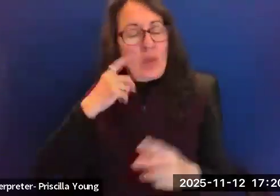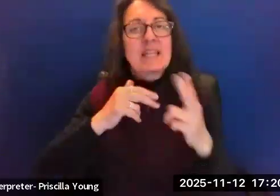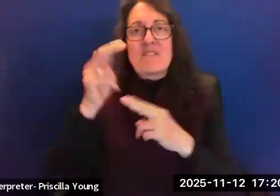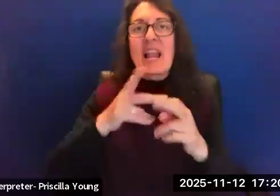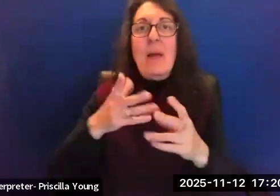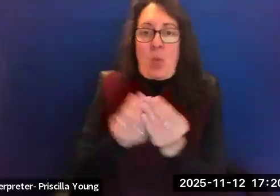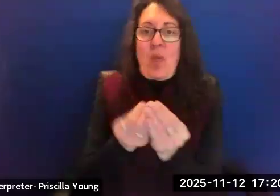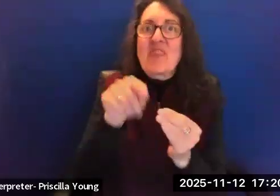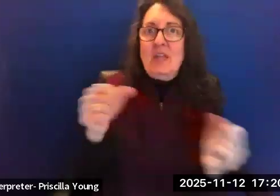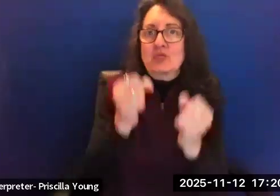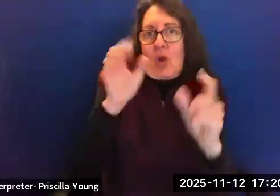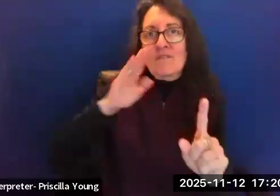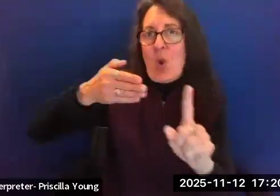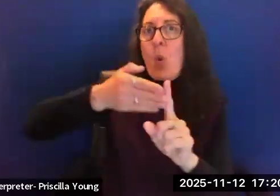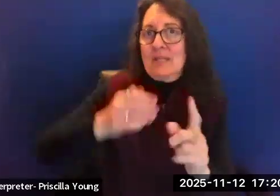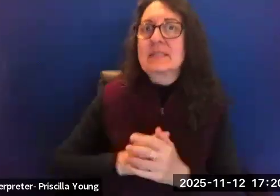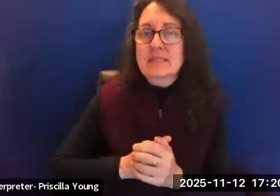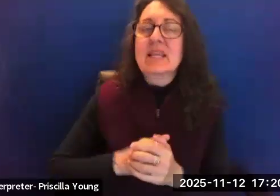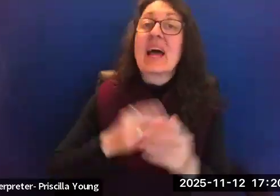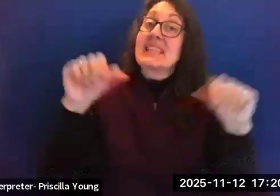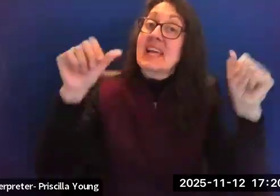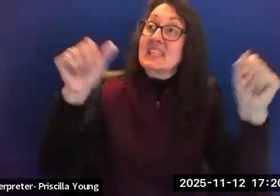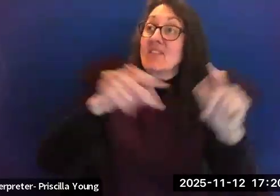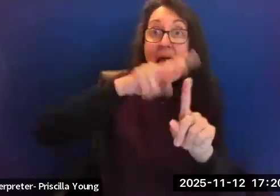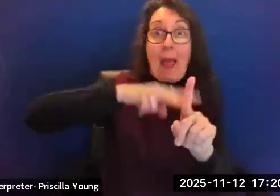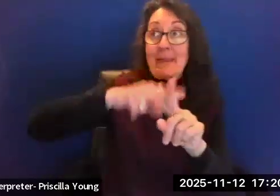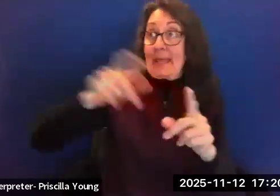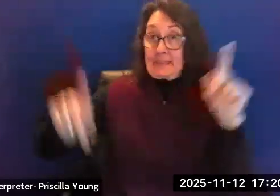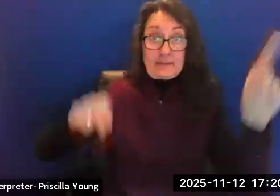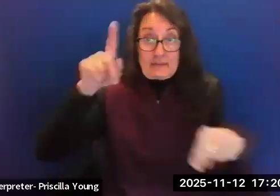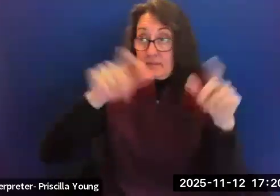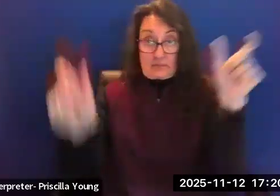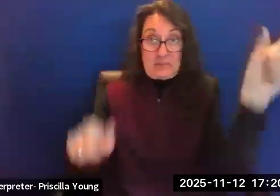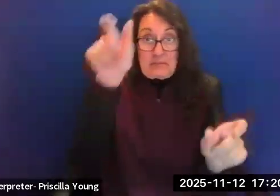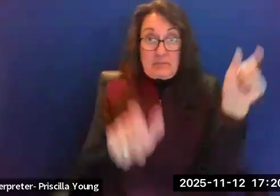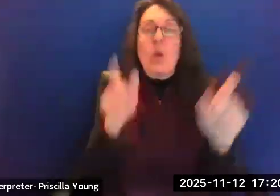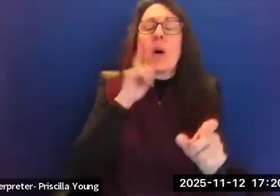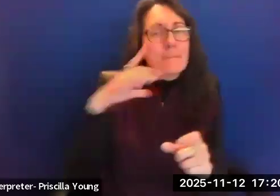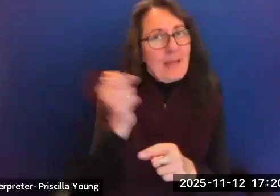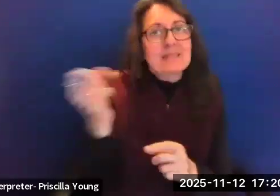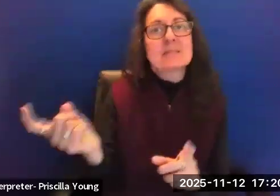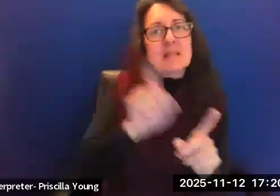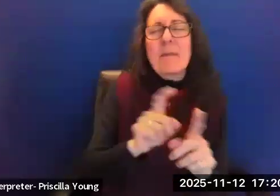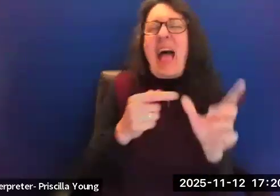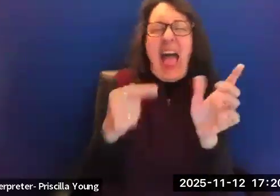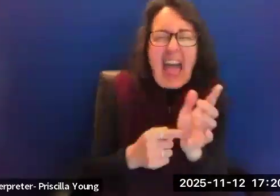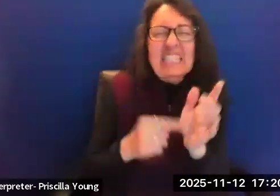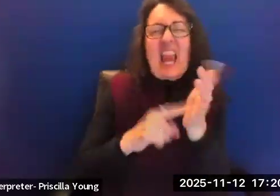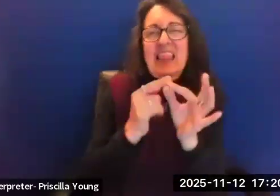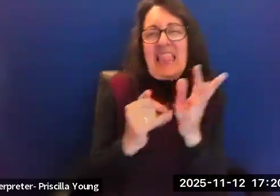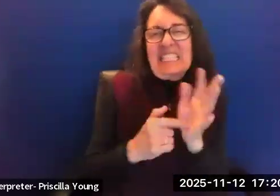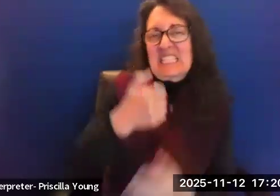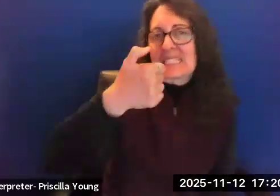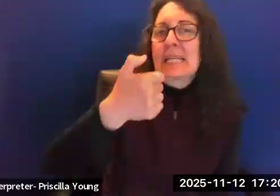Successful applicants will be expected to attend at least 6 of the community of practice sessions over the span